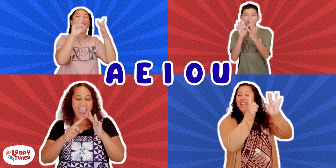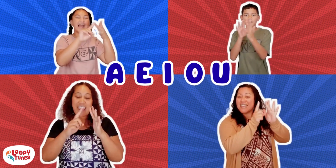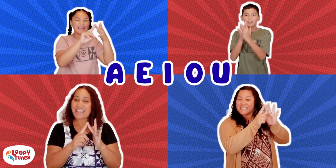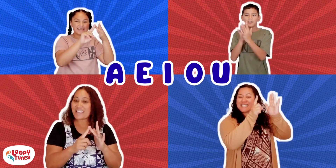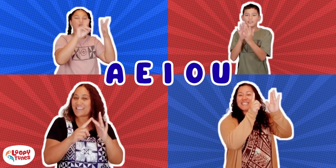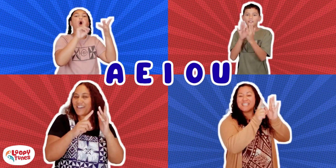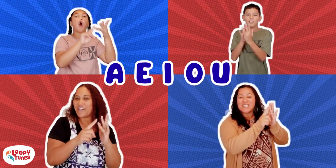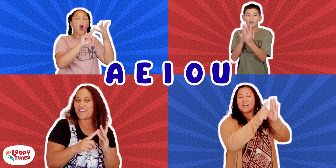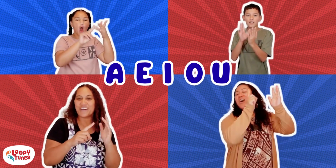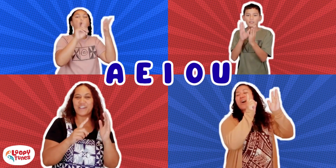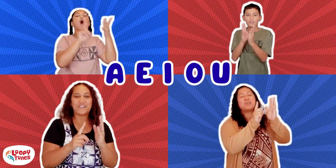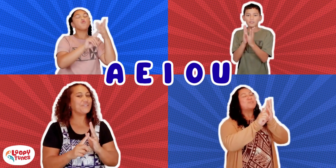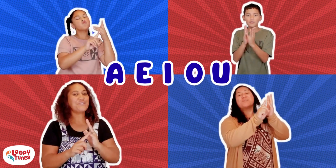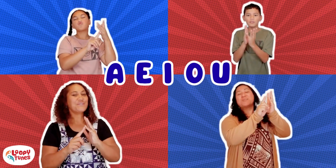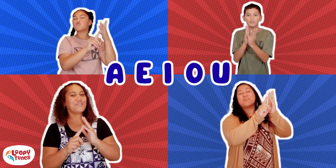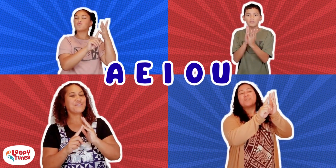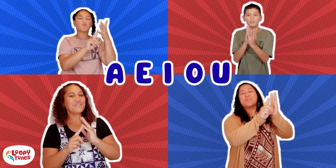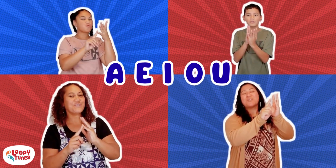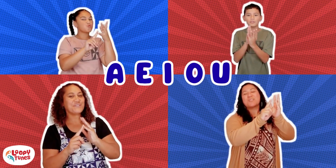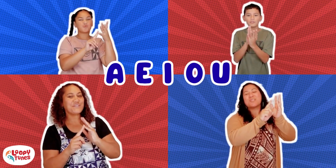I, O, U.